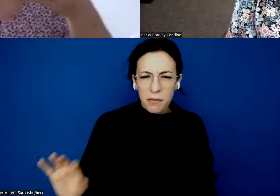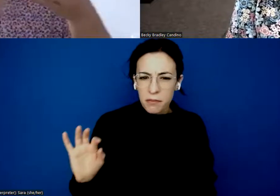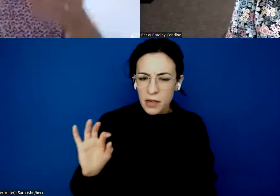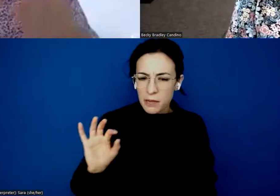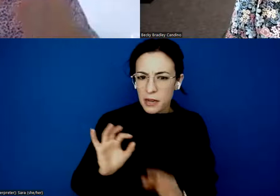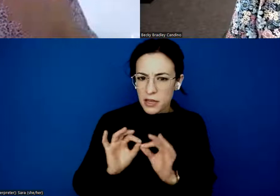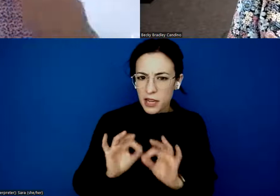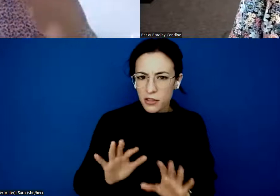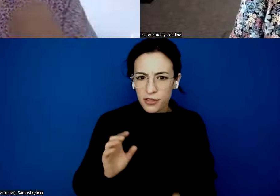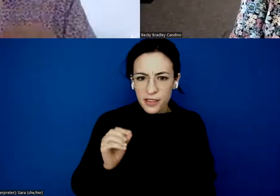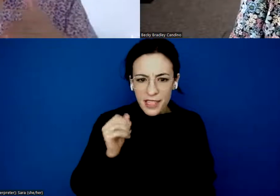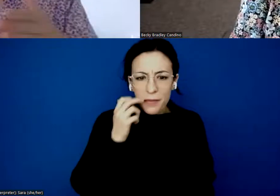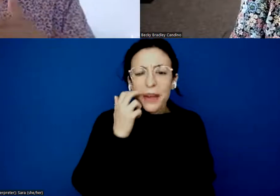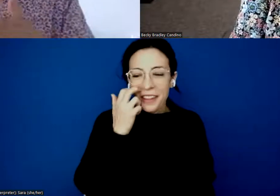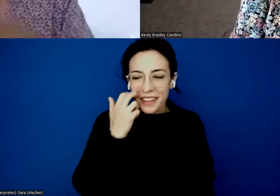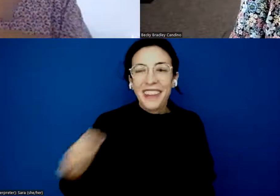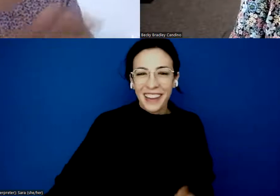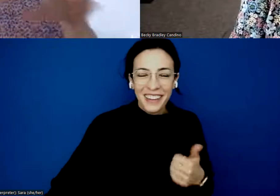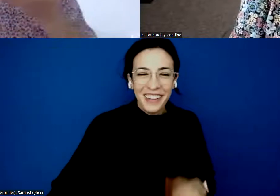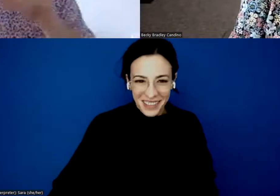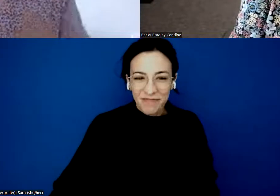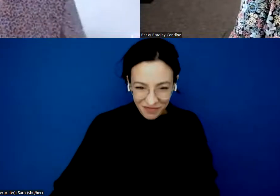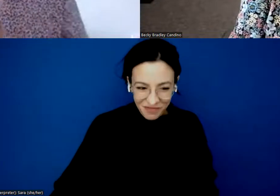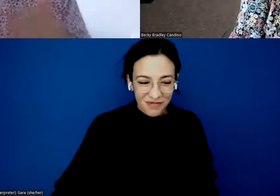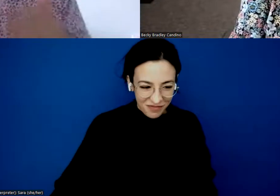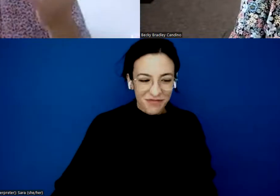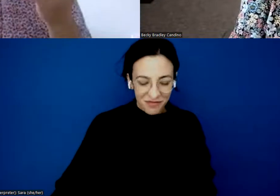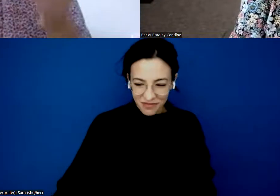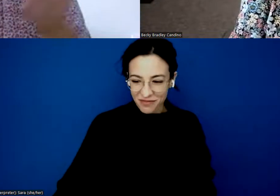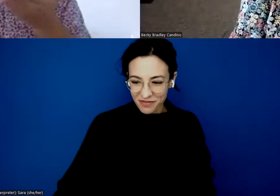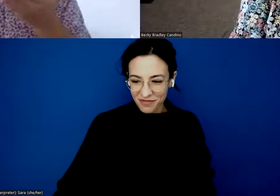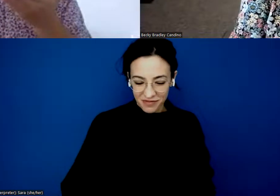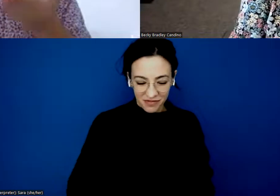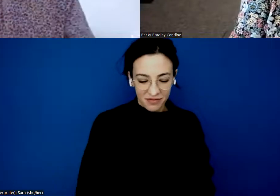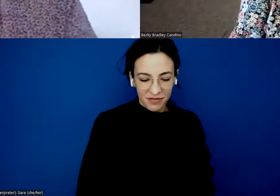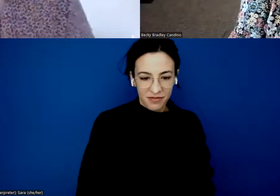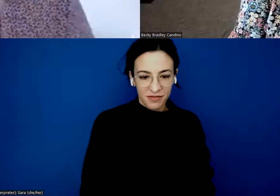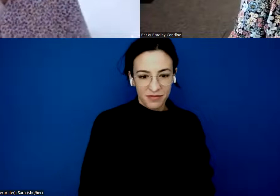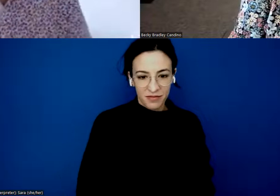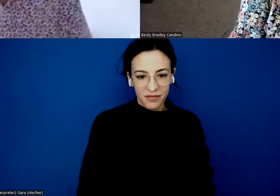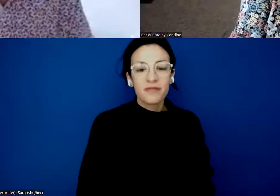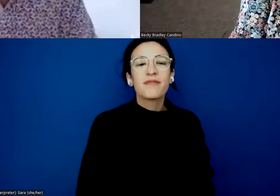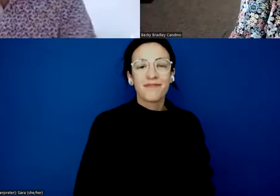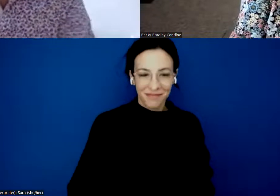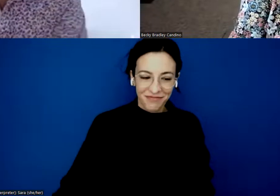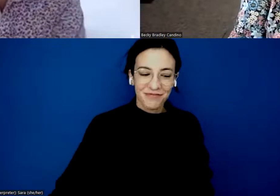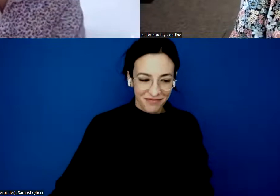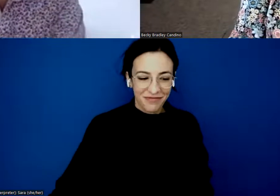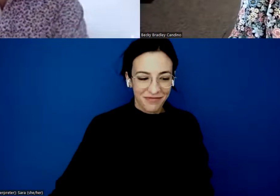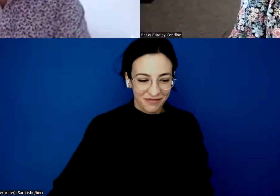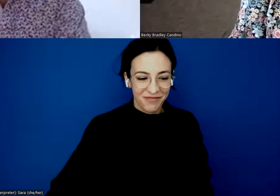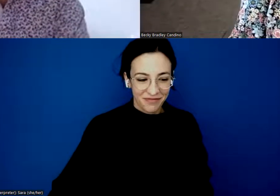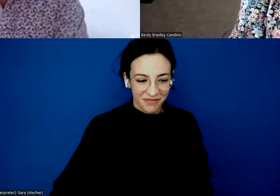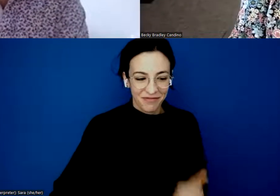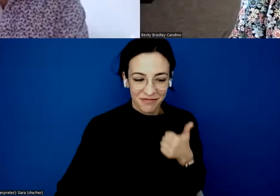So I. He's I'm gonna not send it sure to if I've seen Becky. that, but Yeah, Thank he's you. going to send it to Becky, and then people might not be comfortable clicking on it from here, and they would prefer to click